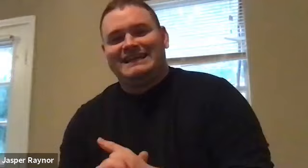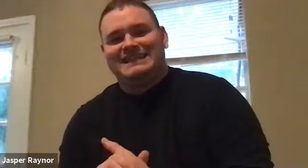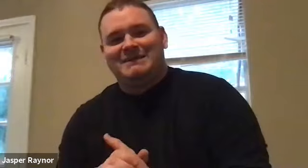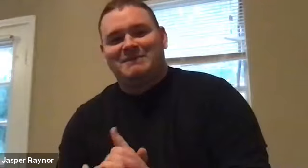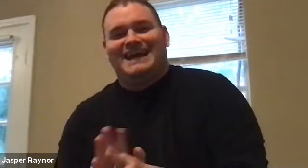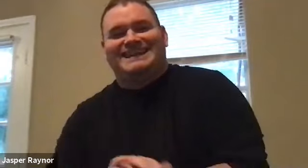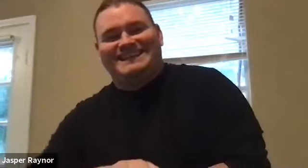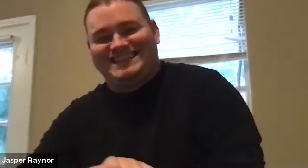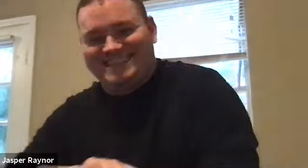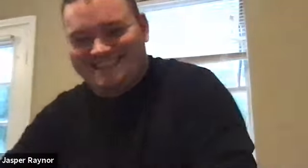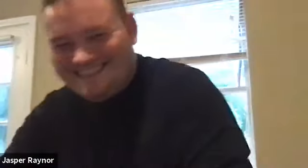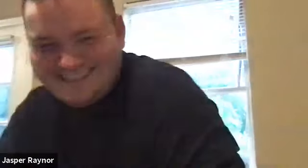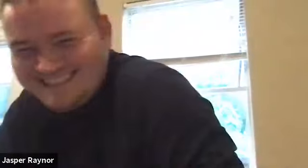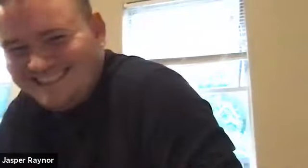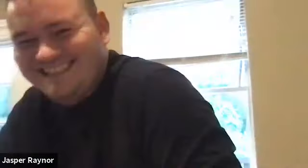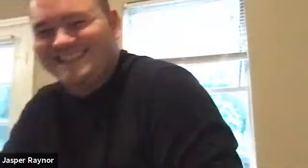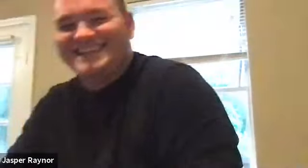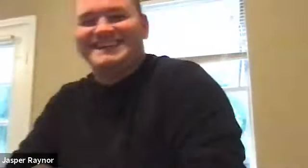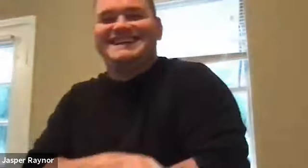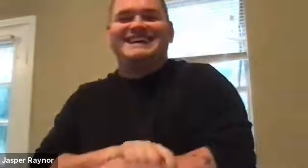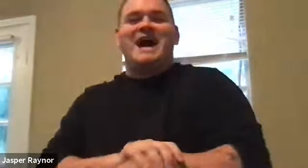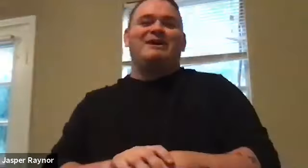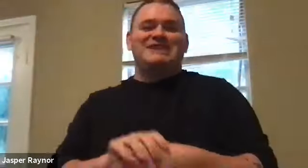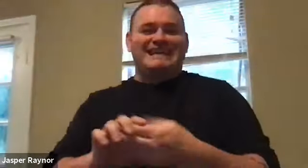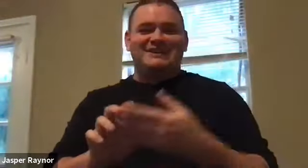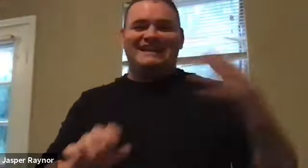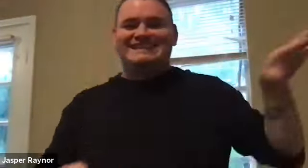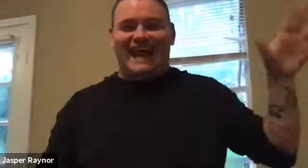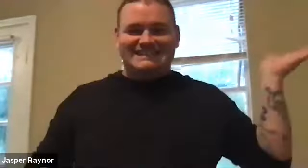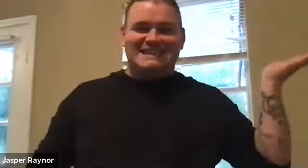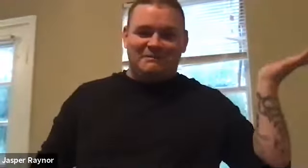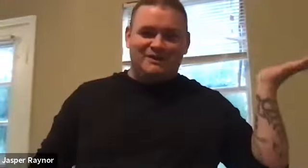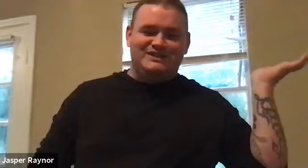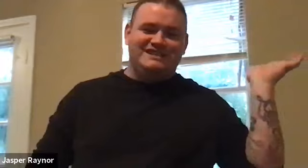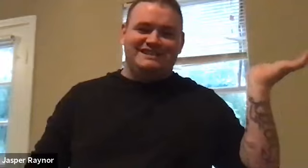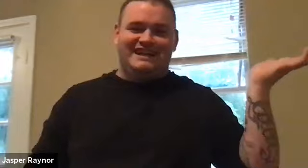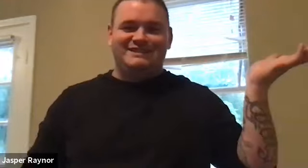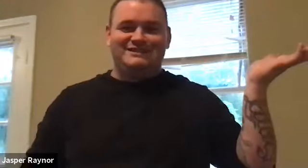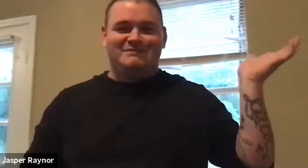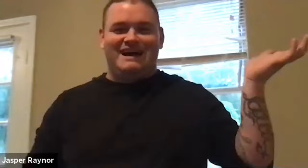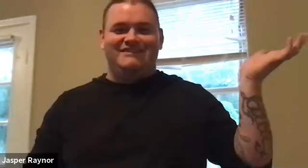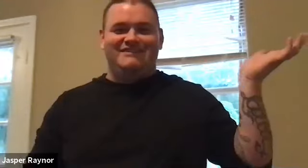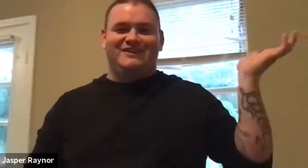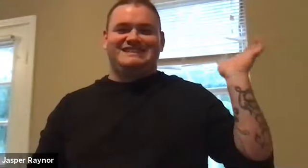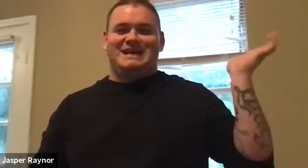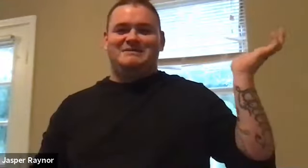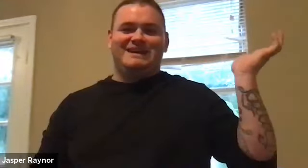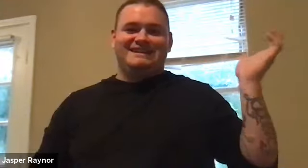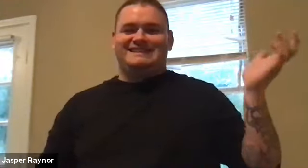take that back. I was trying to do like the sassy emoji. I use it on my iPhone all the time because